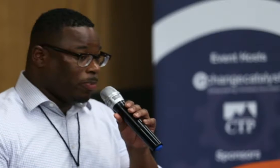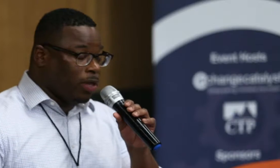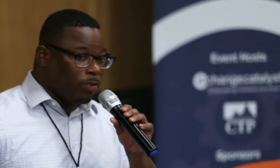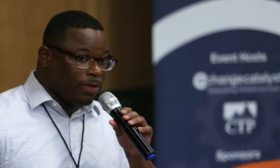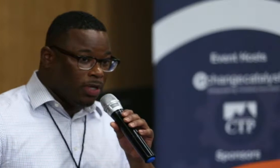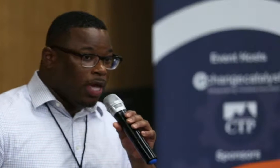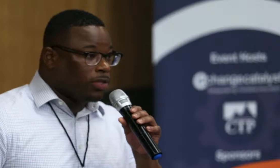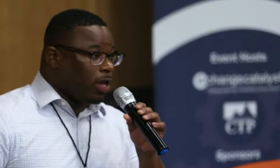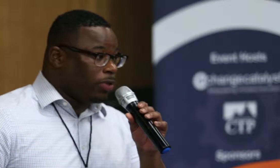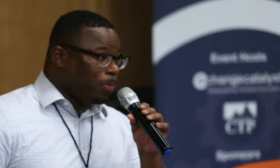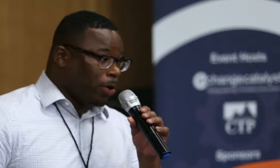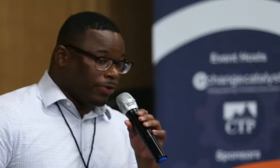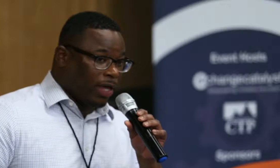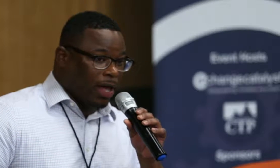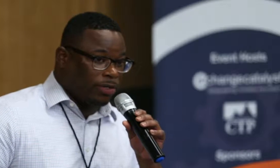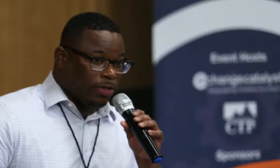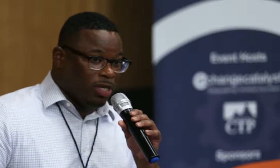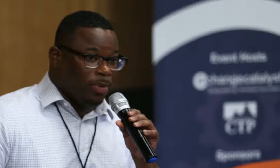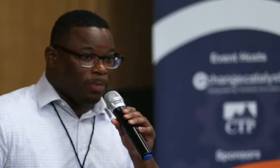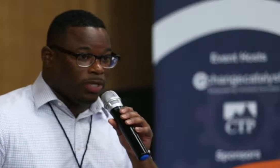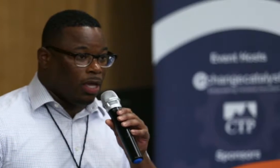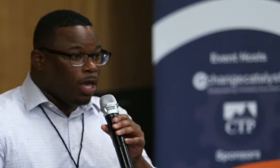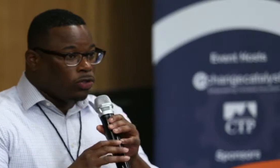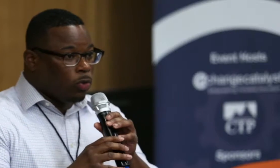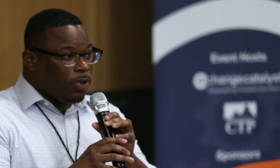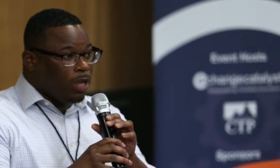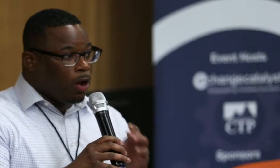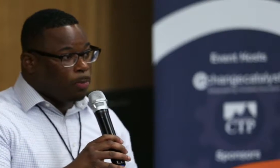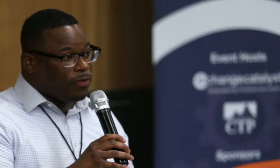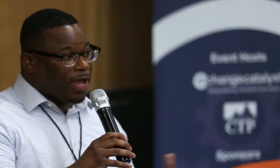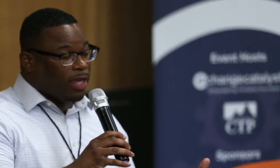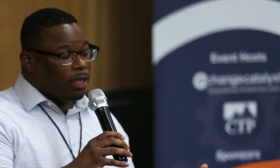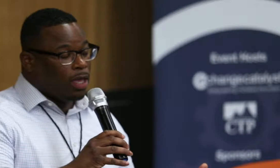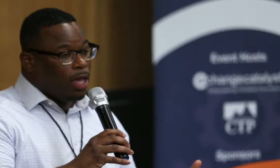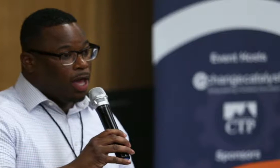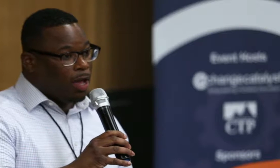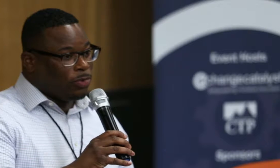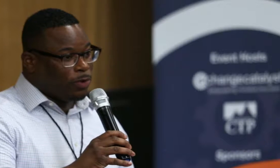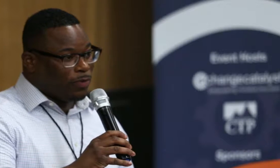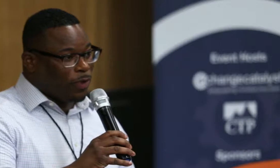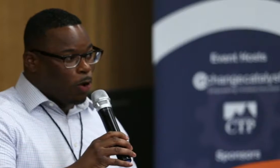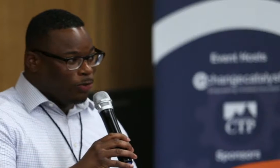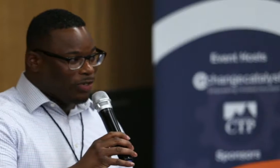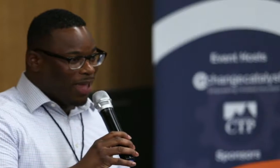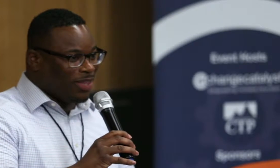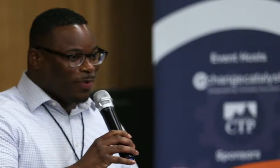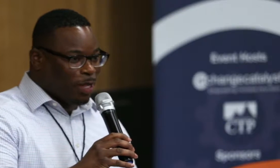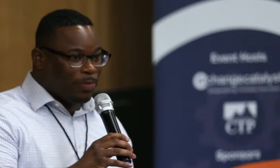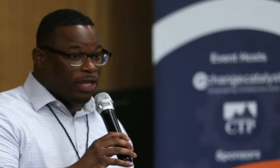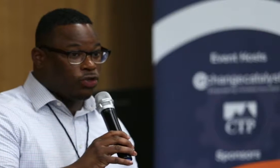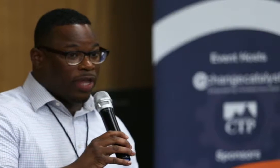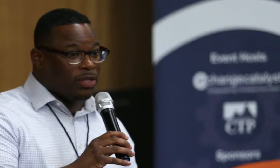Morgan Chase, Bank of the West, to healthcare partners like Kaiser and CPMC. So we are providing sort of coached